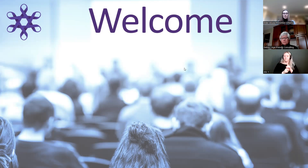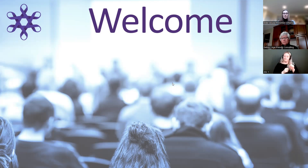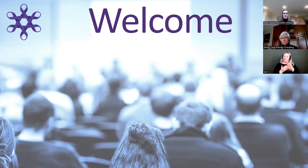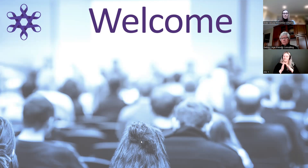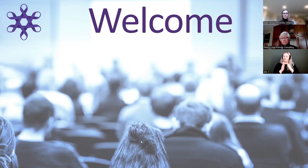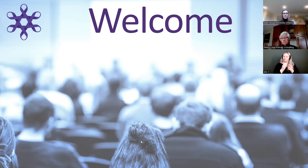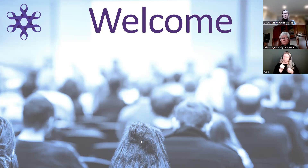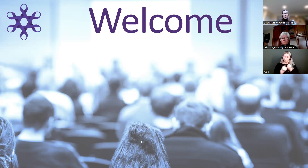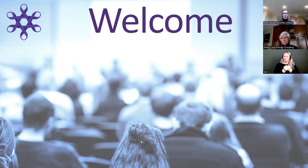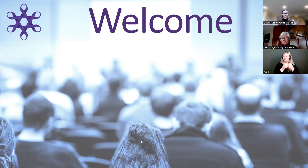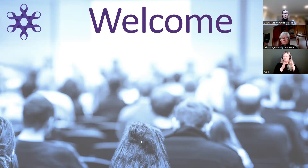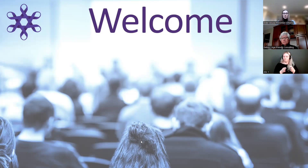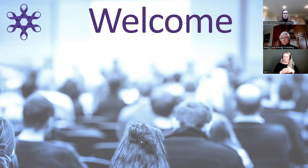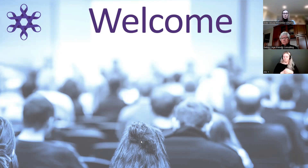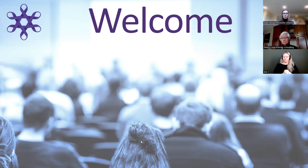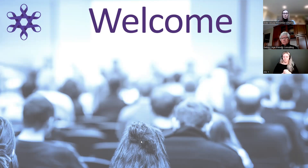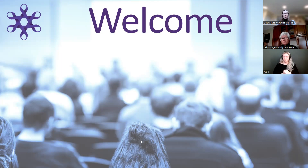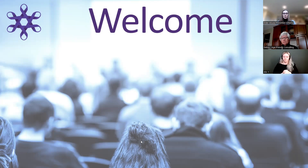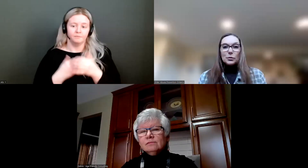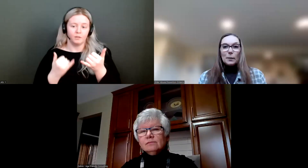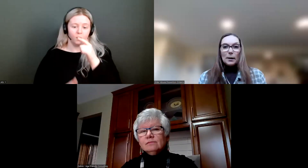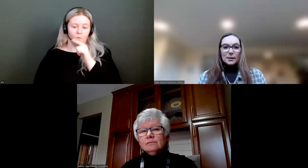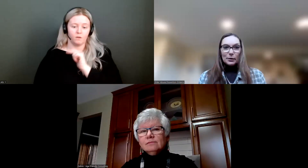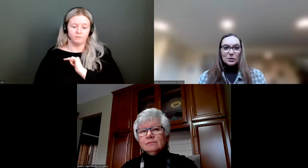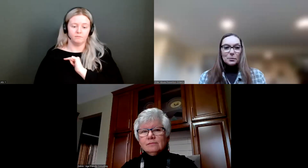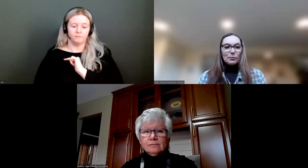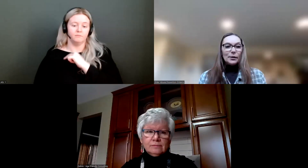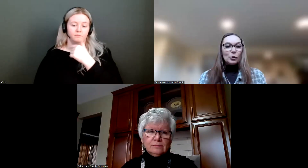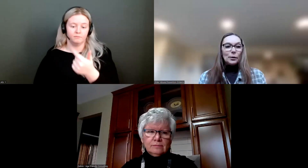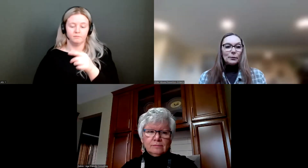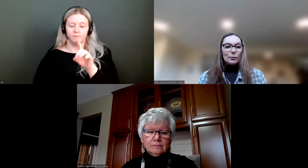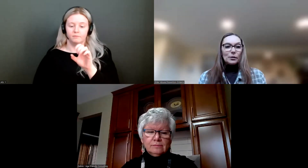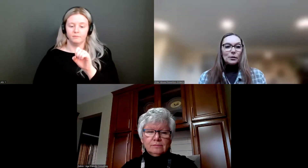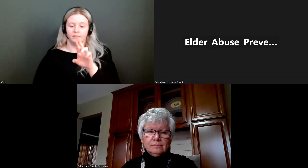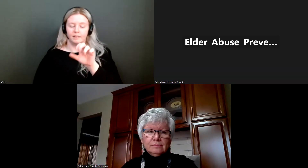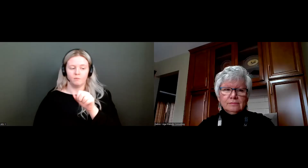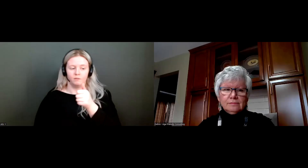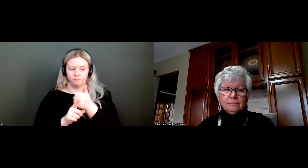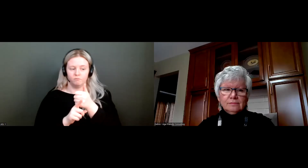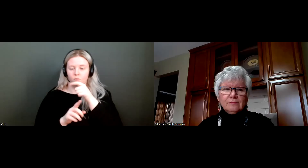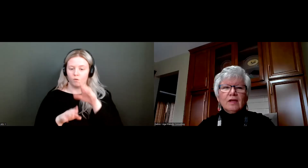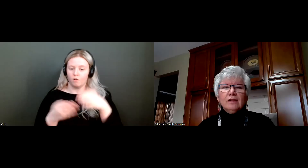individual. So I'm now going to turn it over to Debra to provide opening remarks.